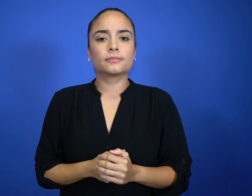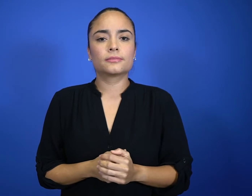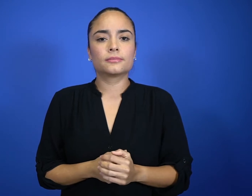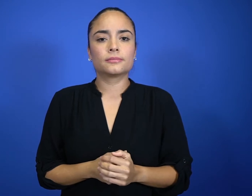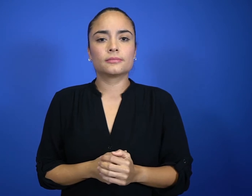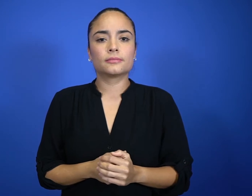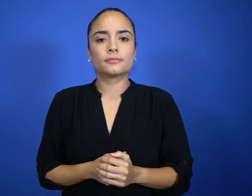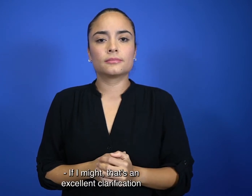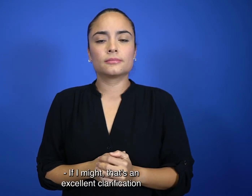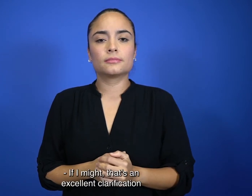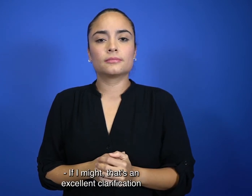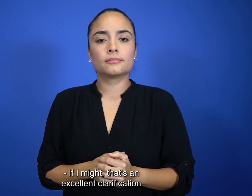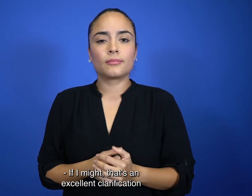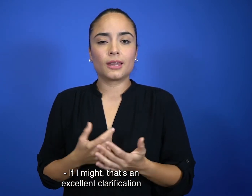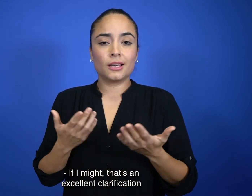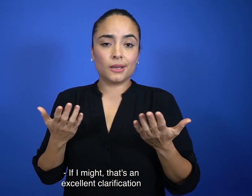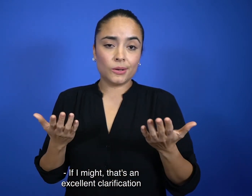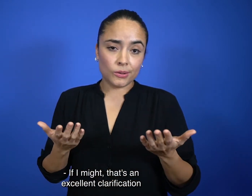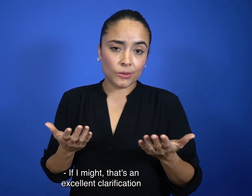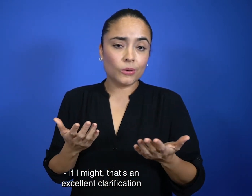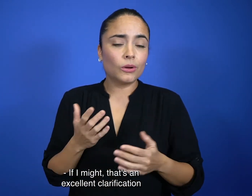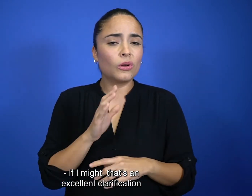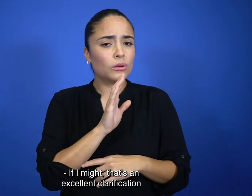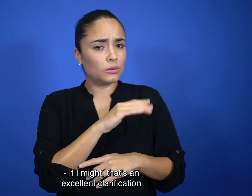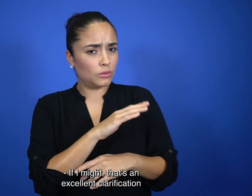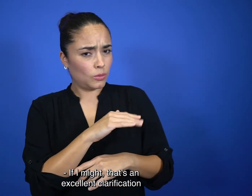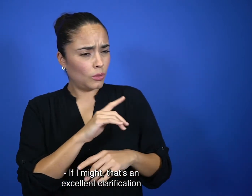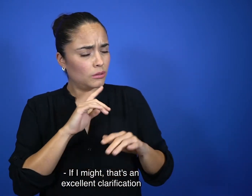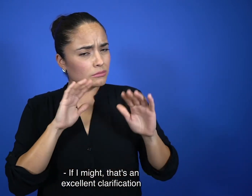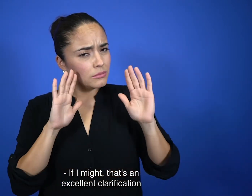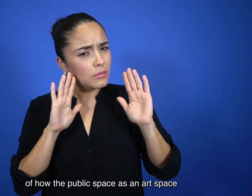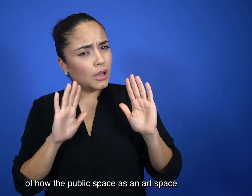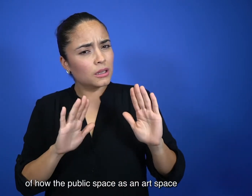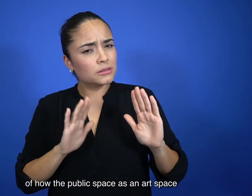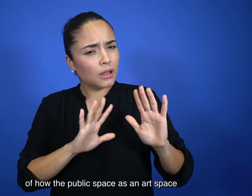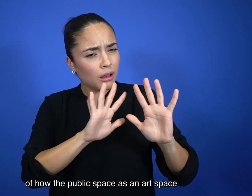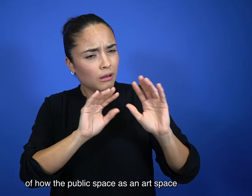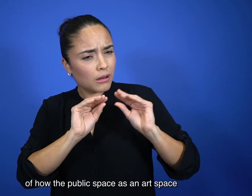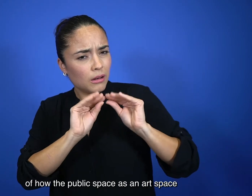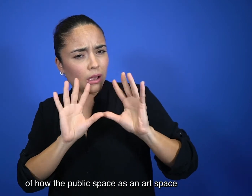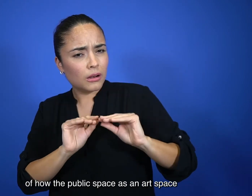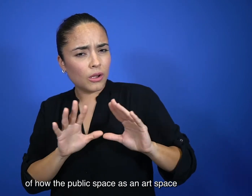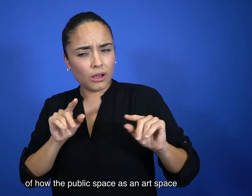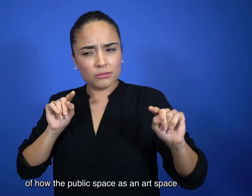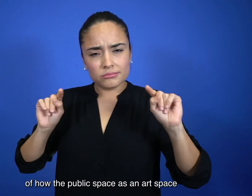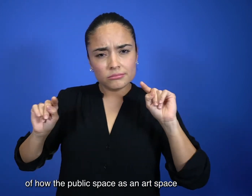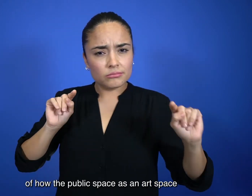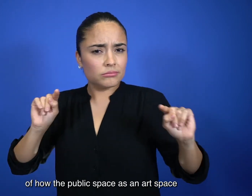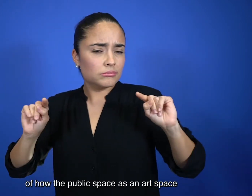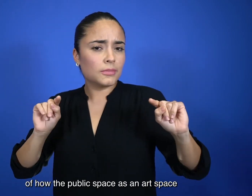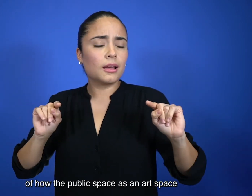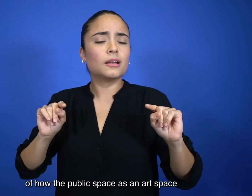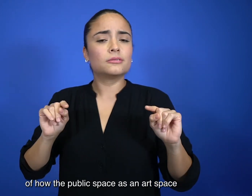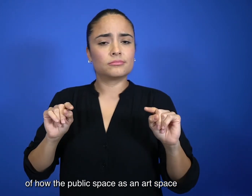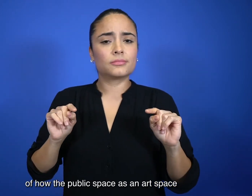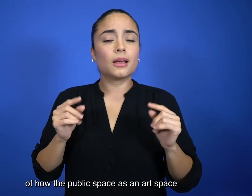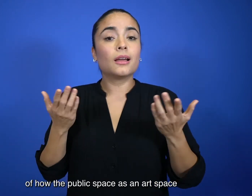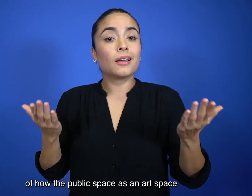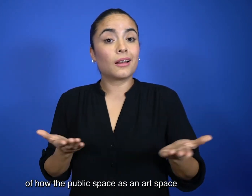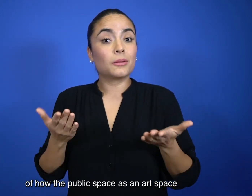That's, if I might, that's an excellent clarification of how the public space as a art space and